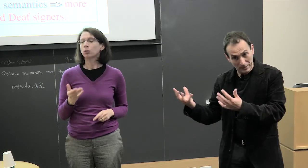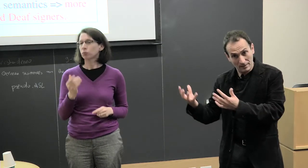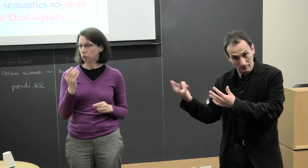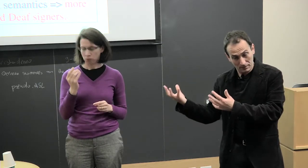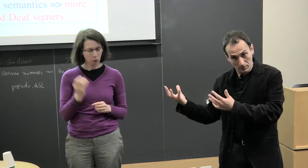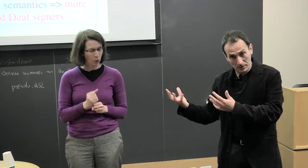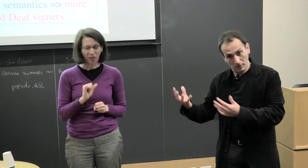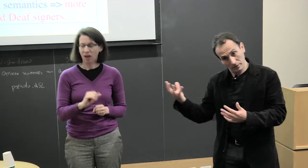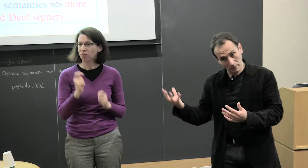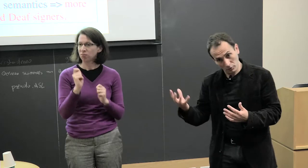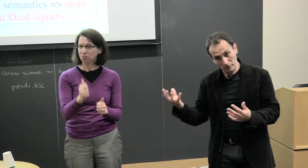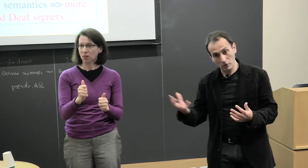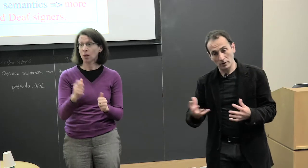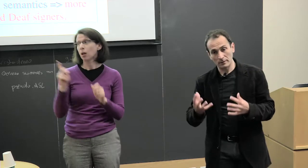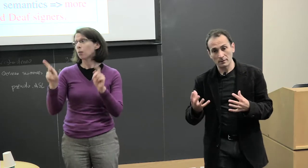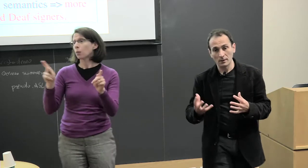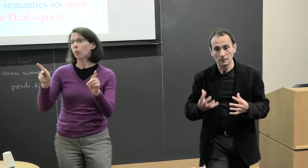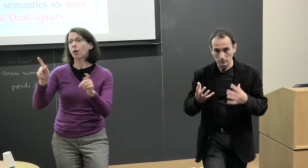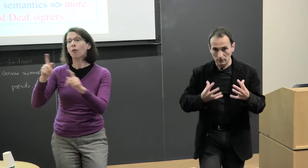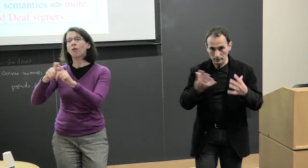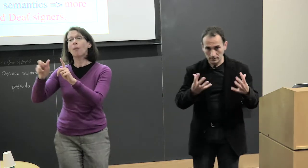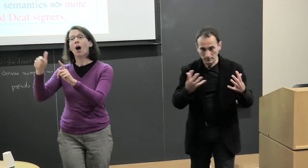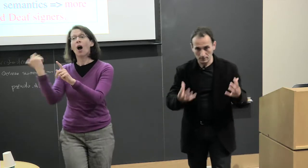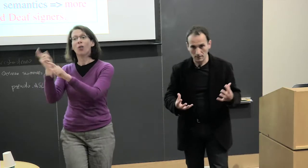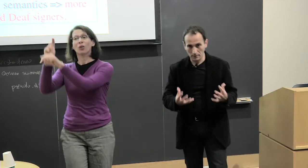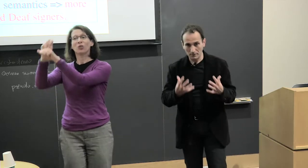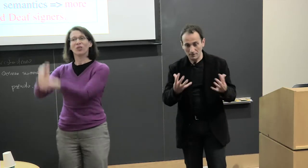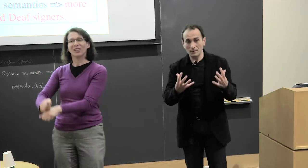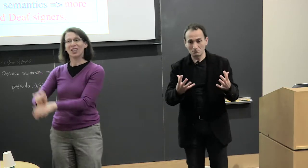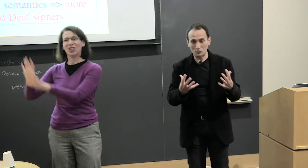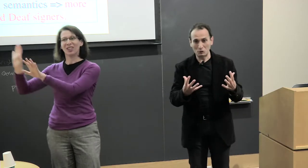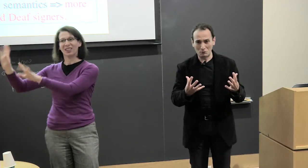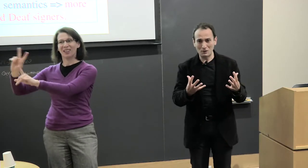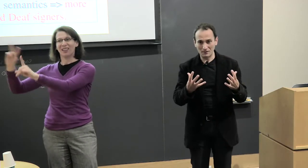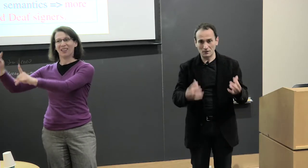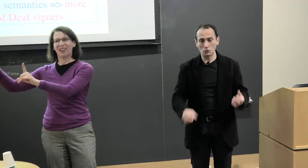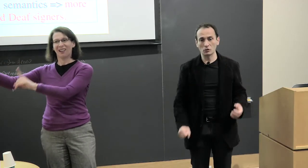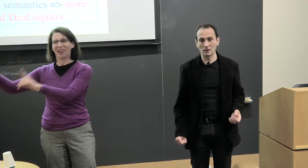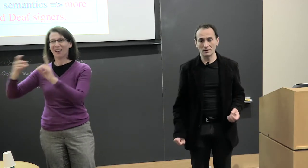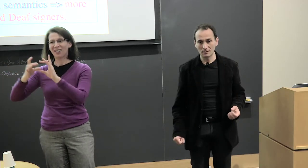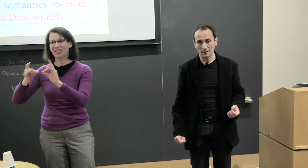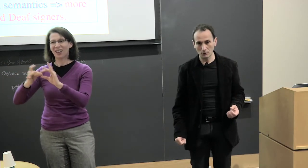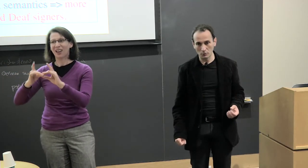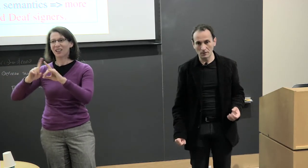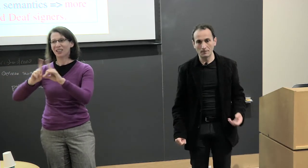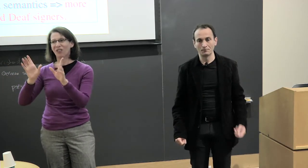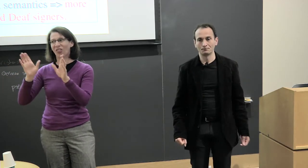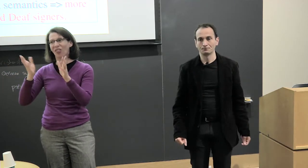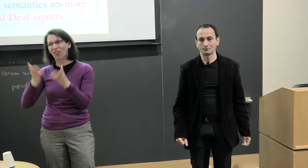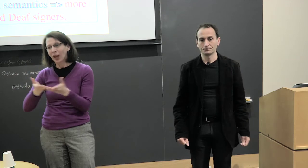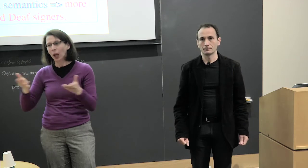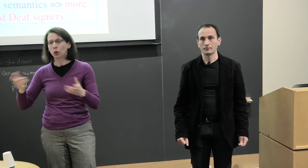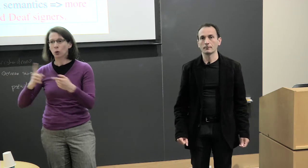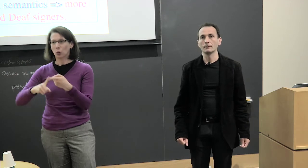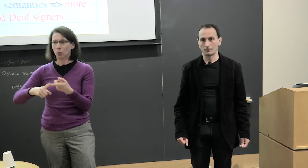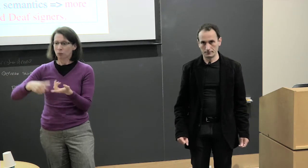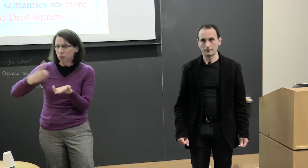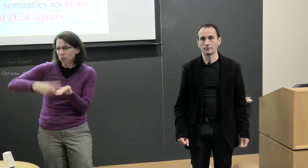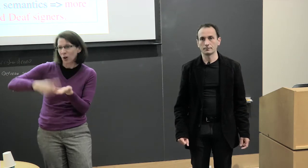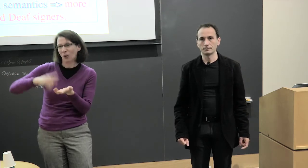But again, you know, people in other traditions can say certain things in order to get this case as well.